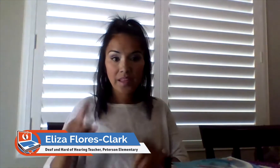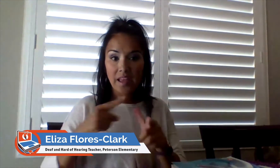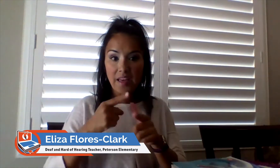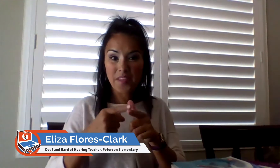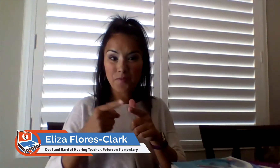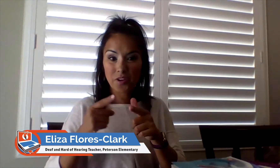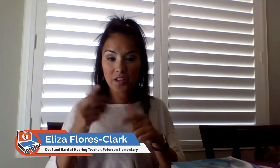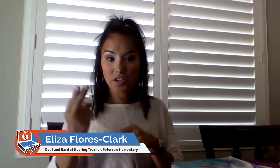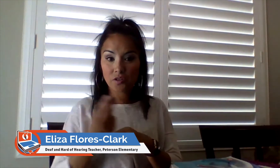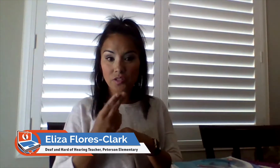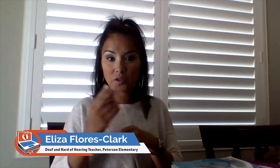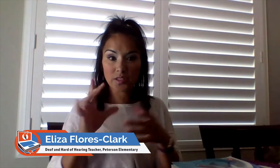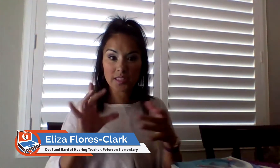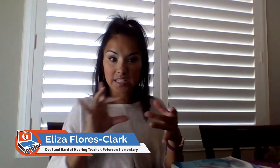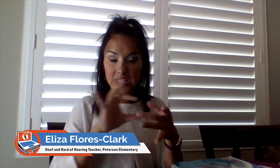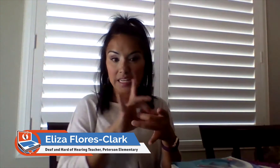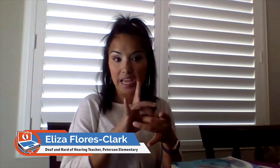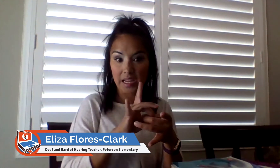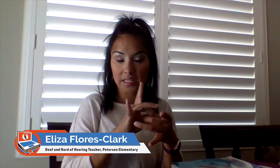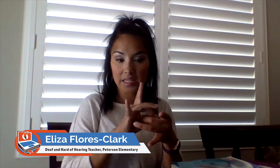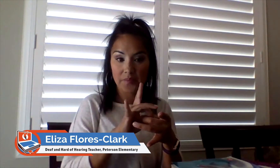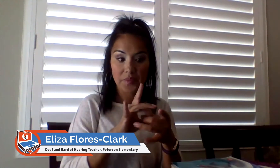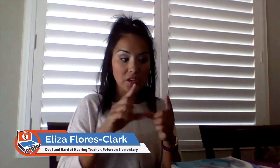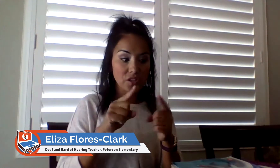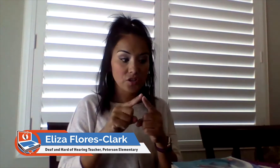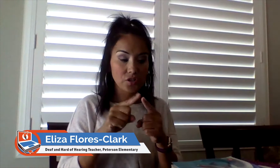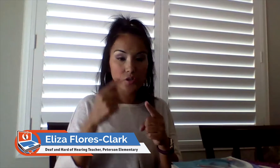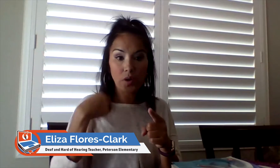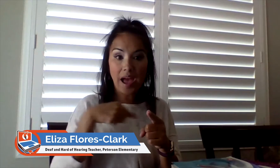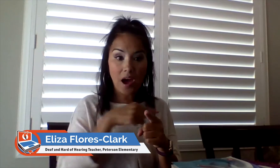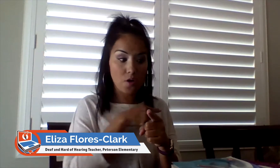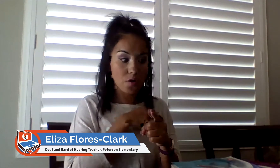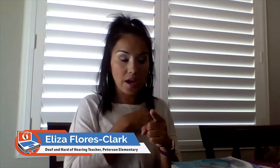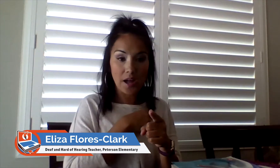and then we're going to use those to connect to our